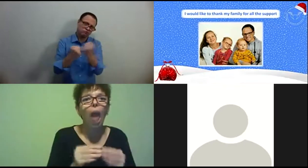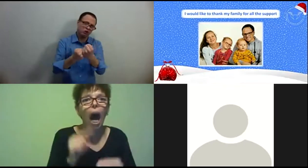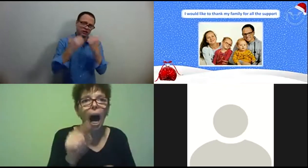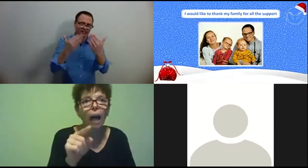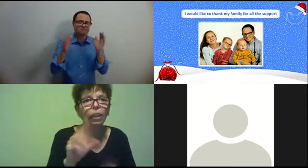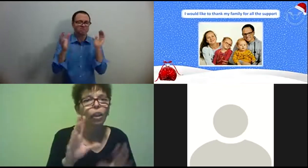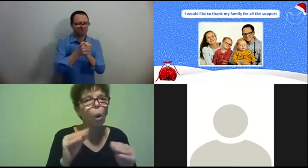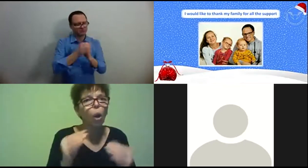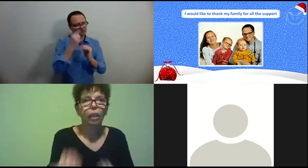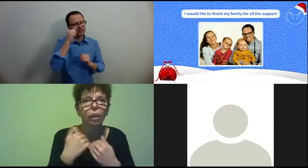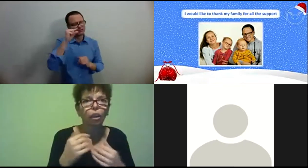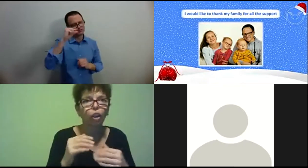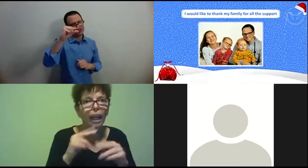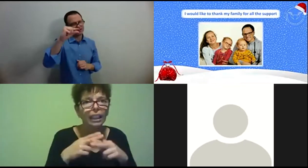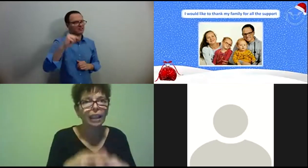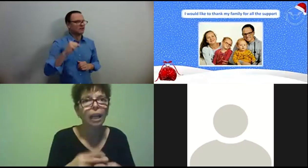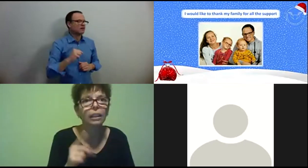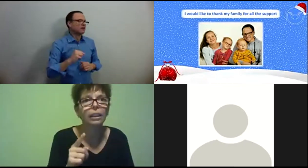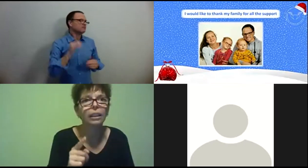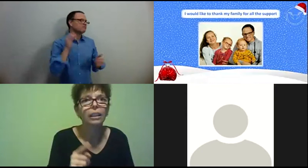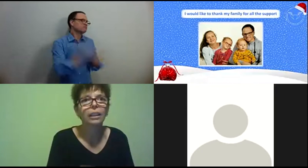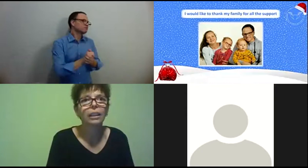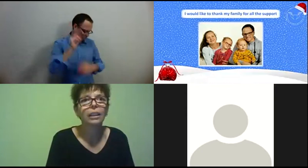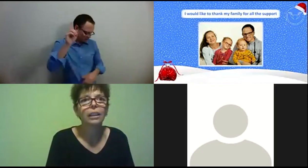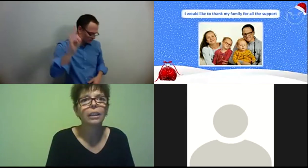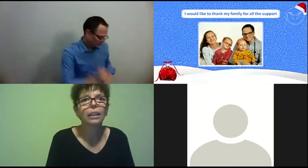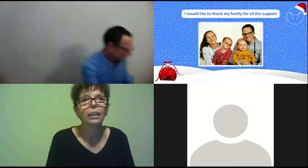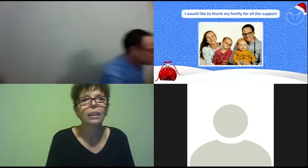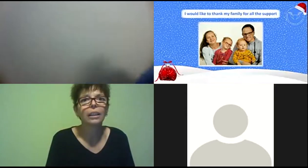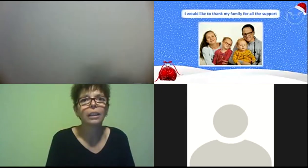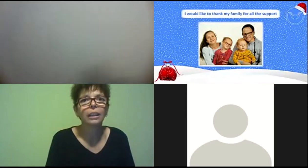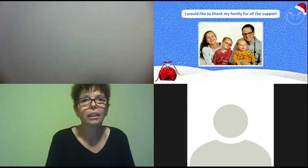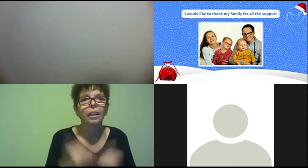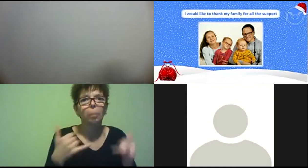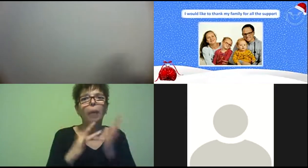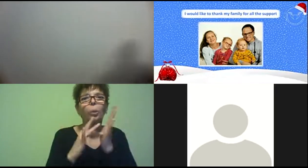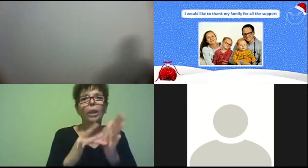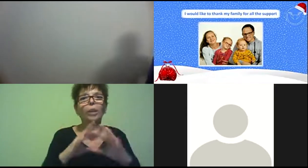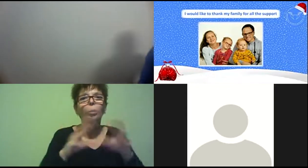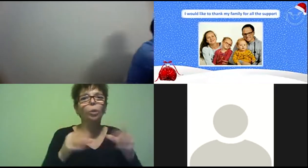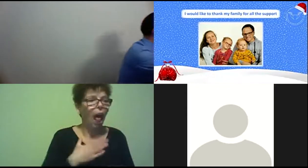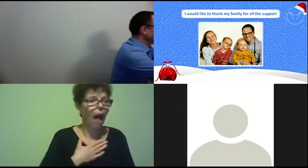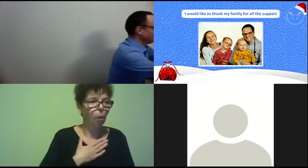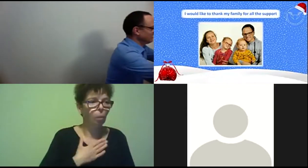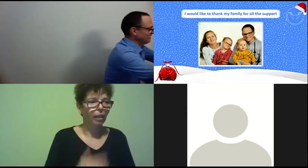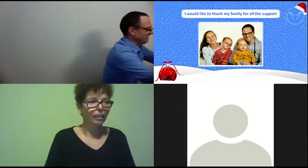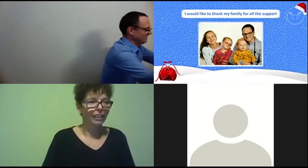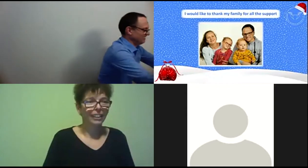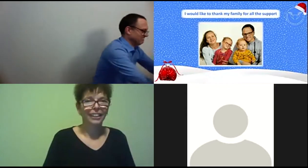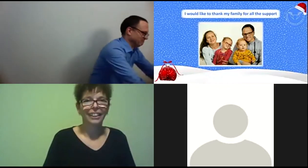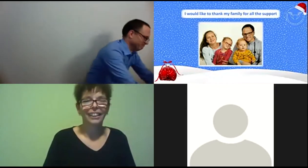Now, my dear family members, thank you. We've been not seeing each other very much. And just